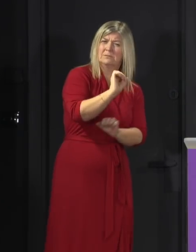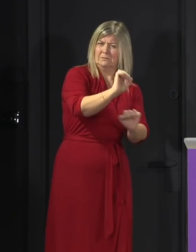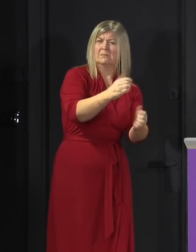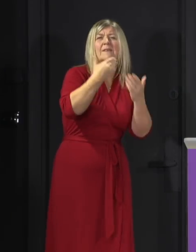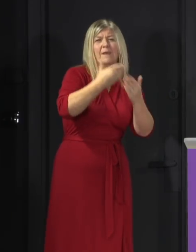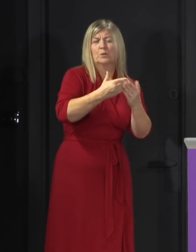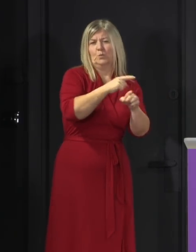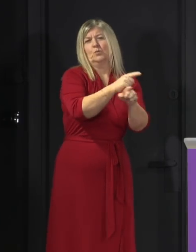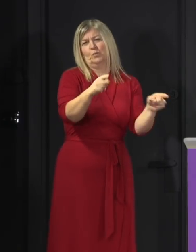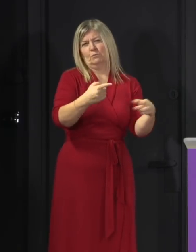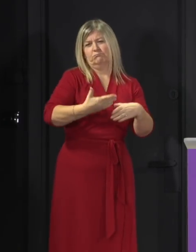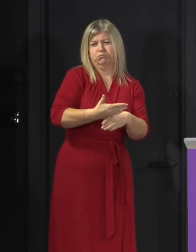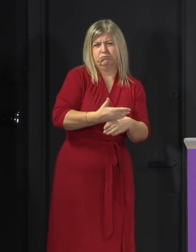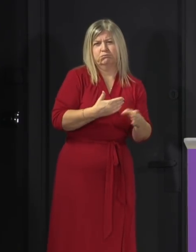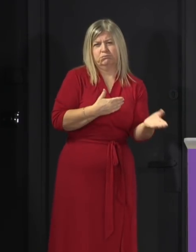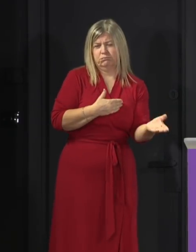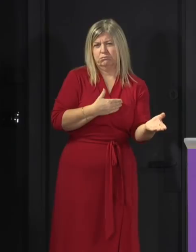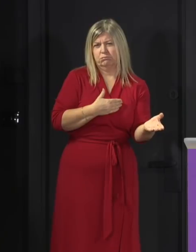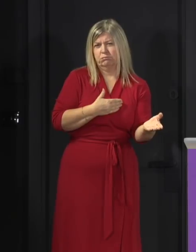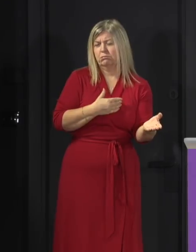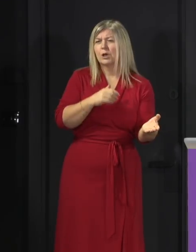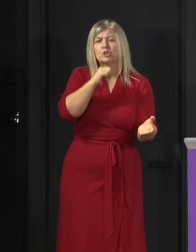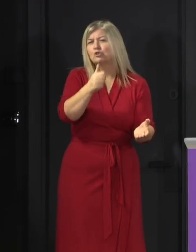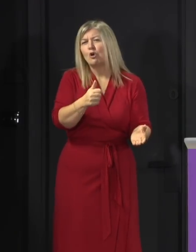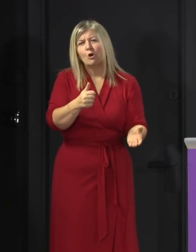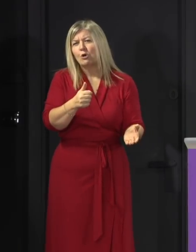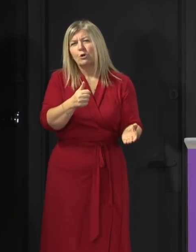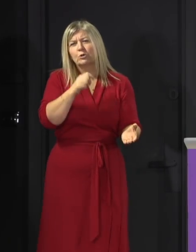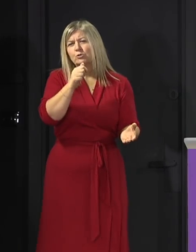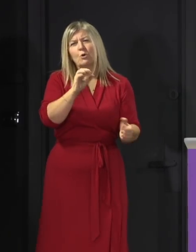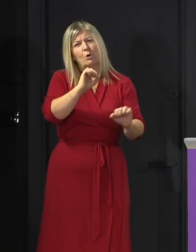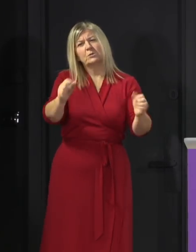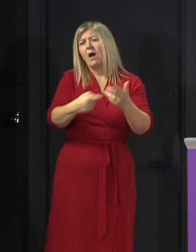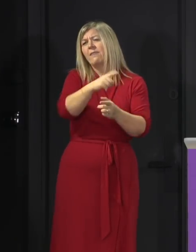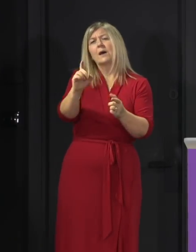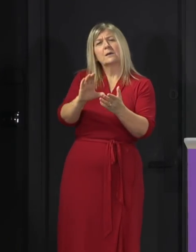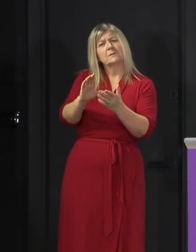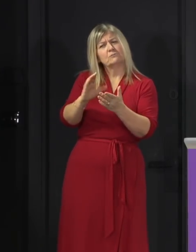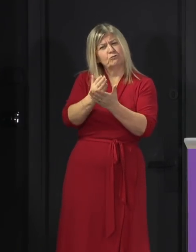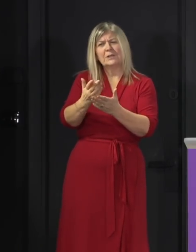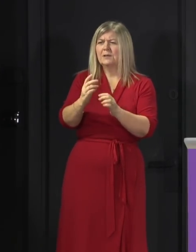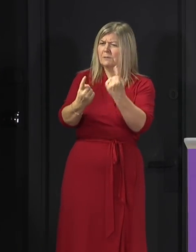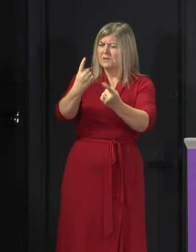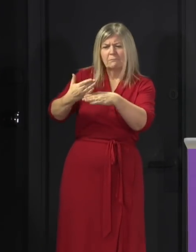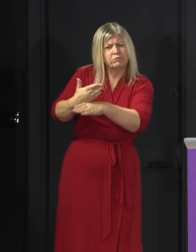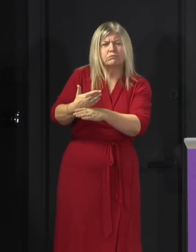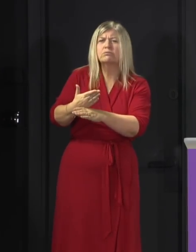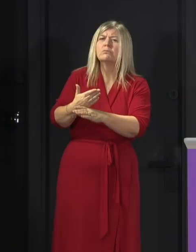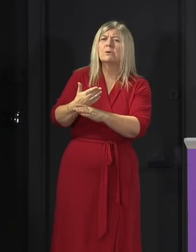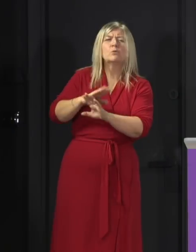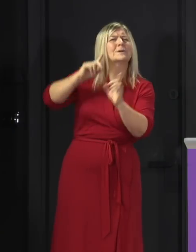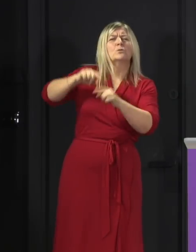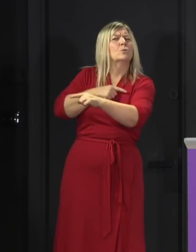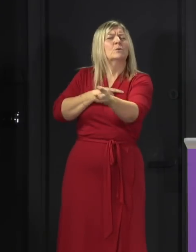be a thank you for. It is not intended in any way to downplay the contribution of others. It's just intended to recognise the